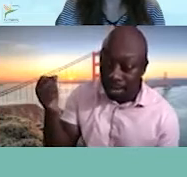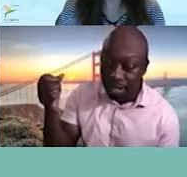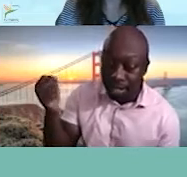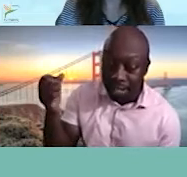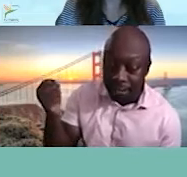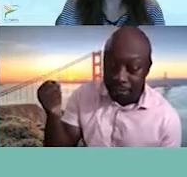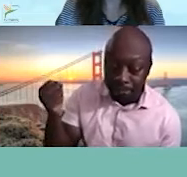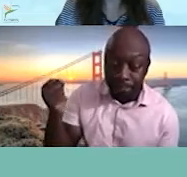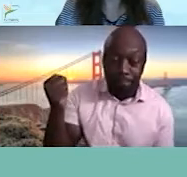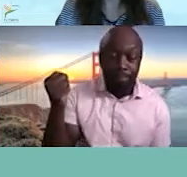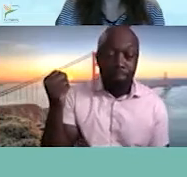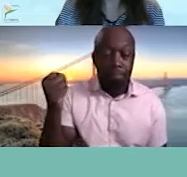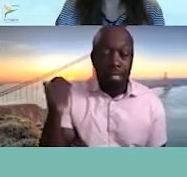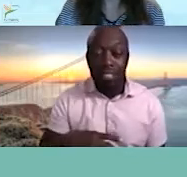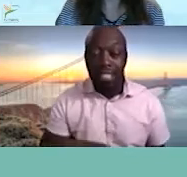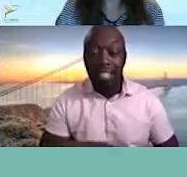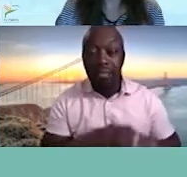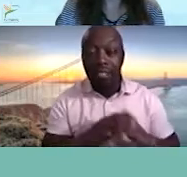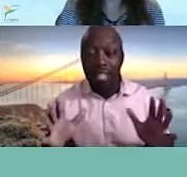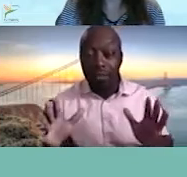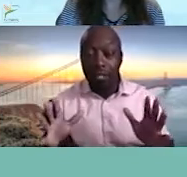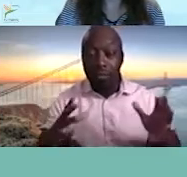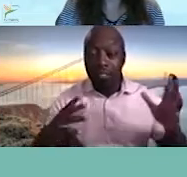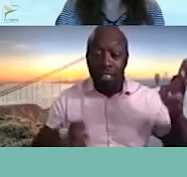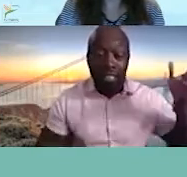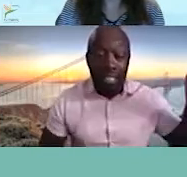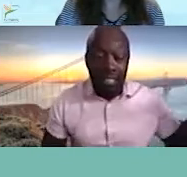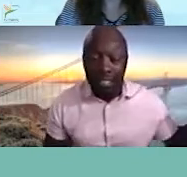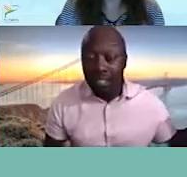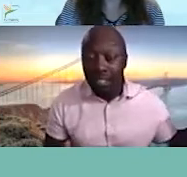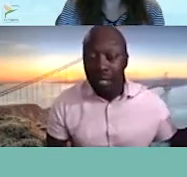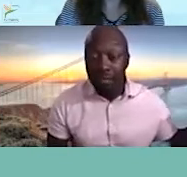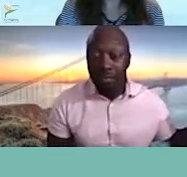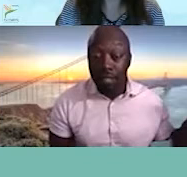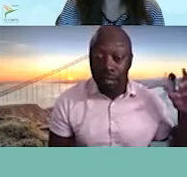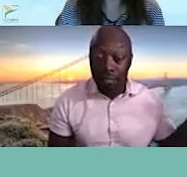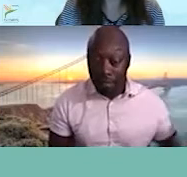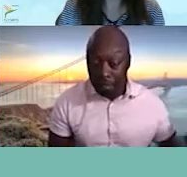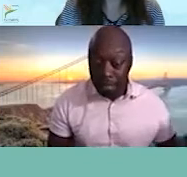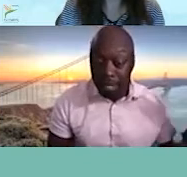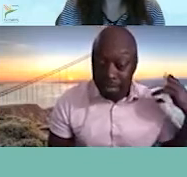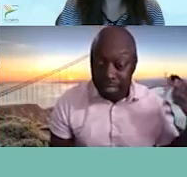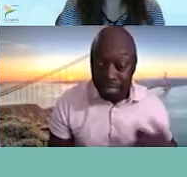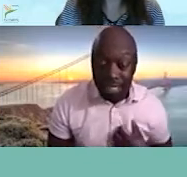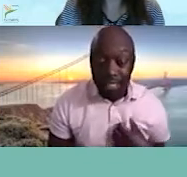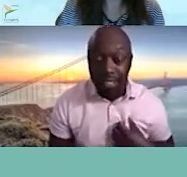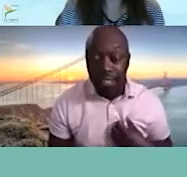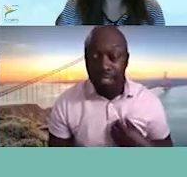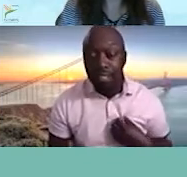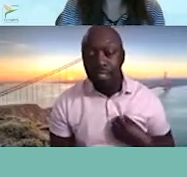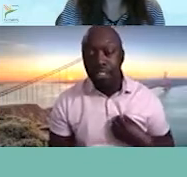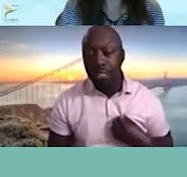MLK, MILK. And once again, I don't say that word, but just in case a baby might be listening